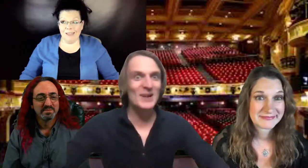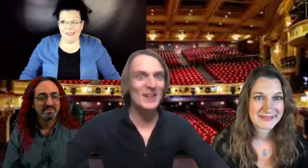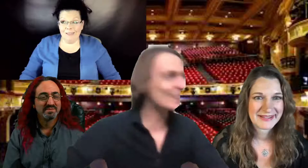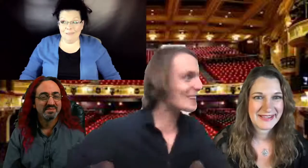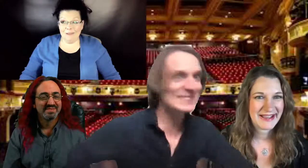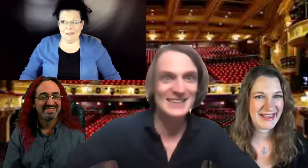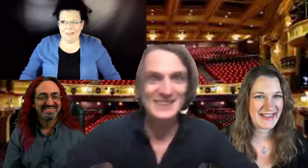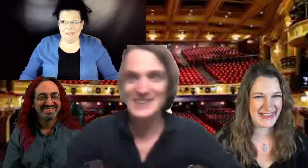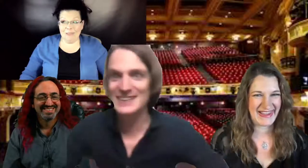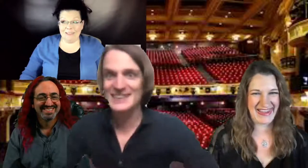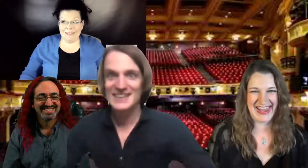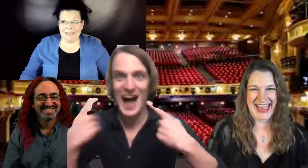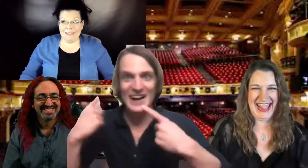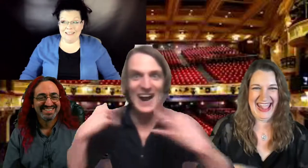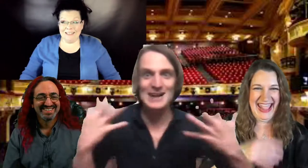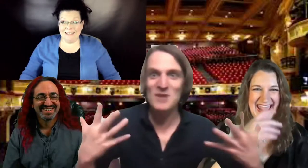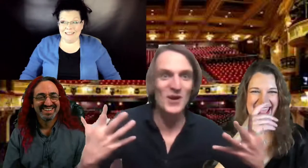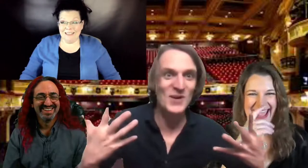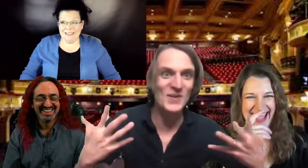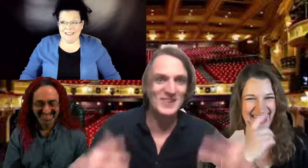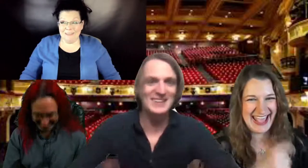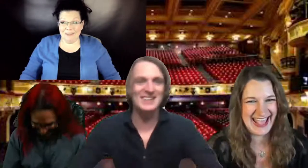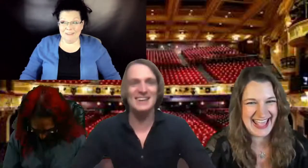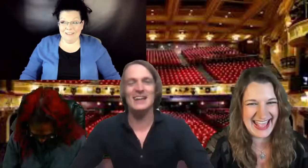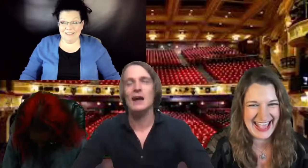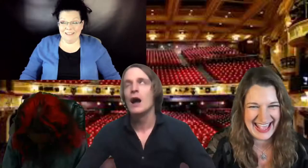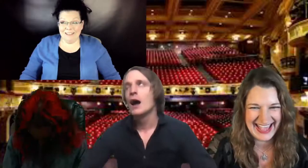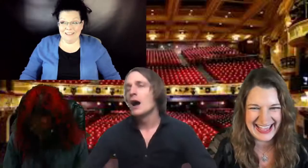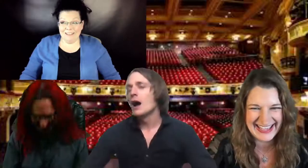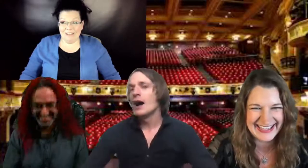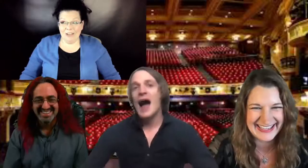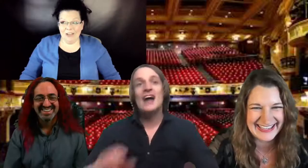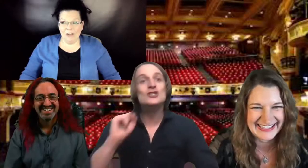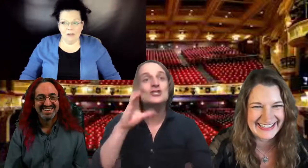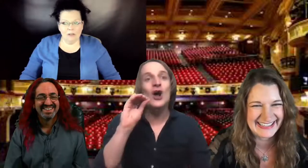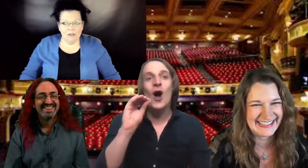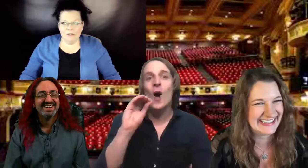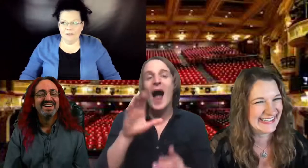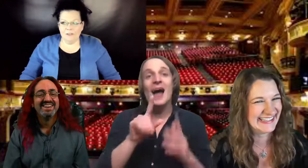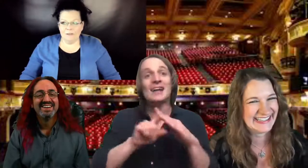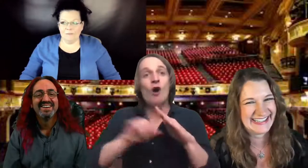like, hey, let me hunchback like this. And this is what I look like. And